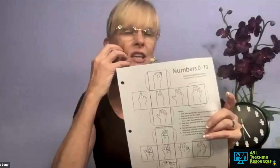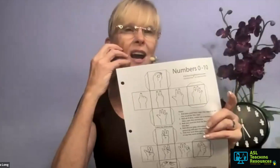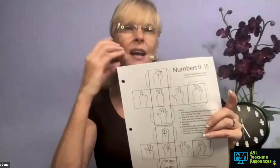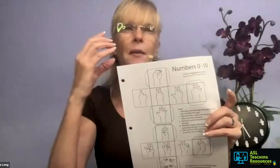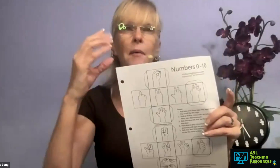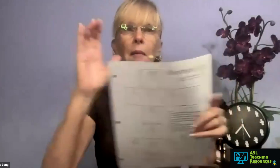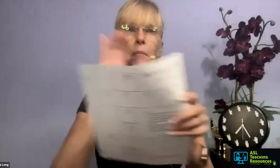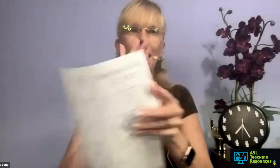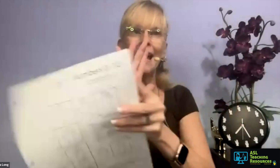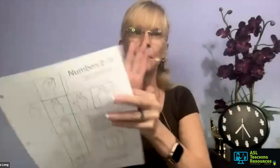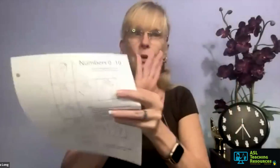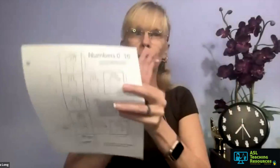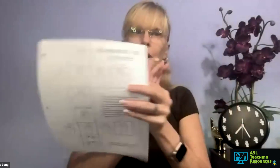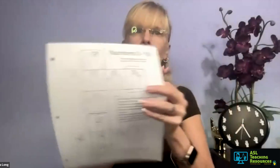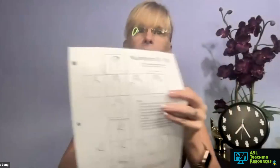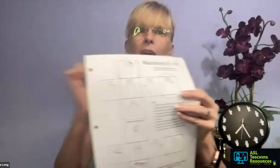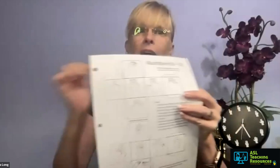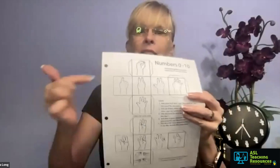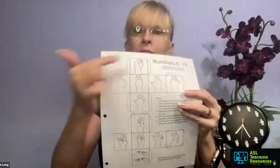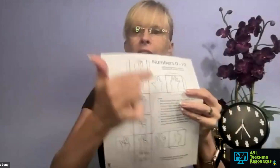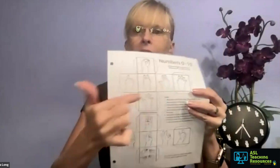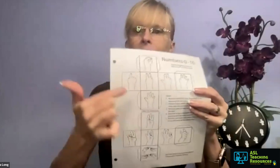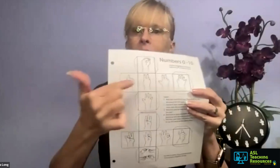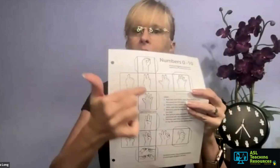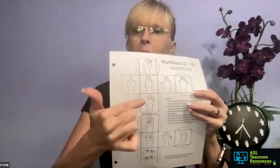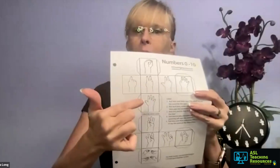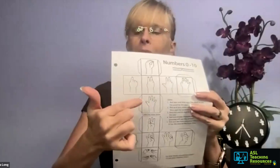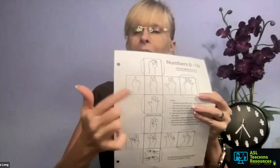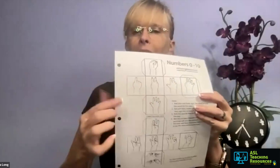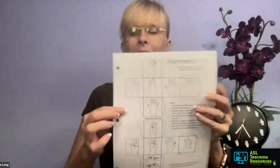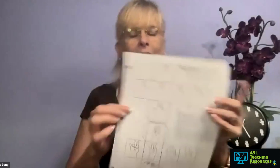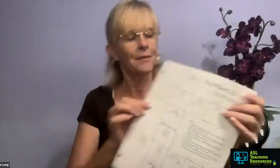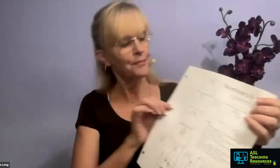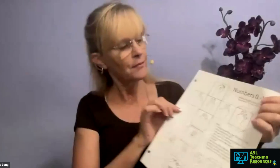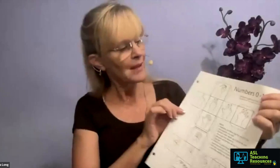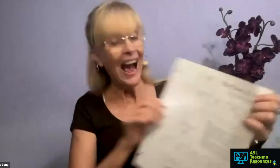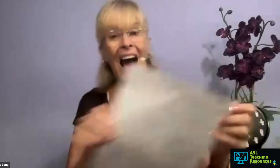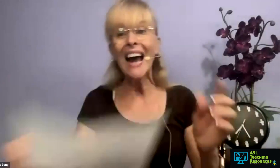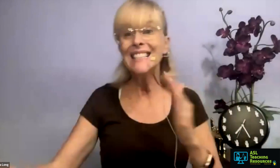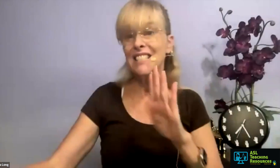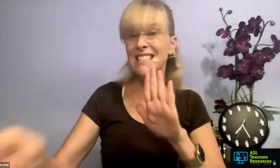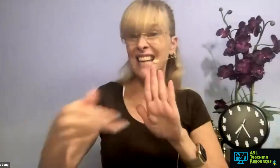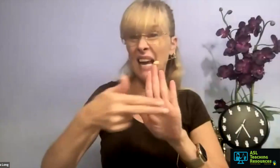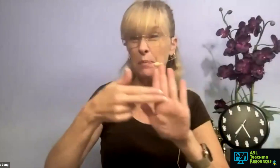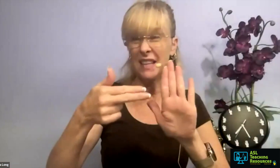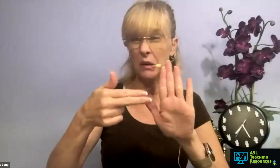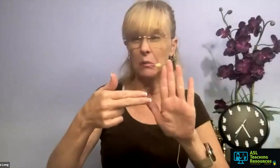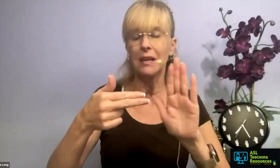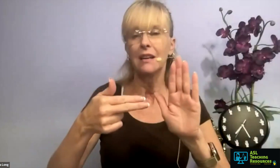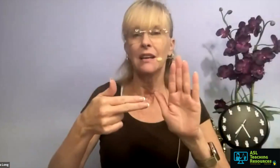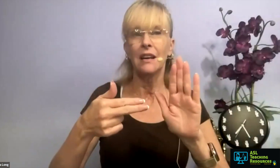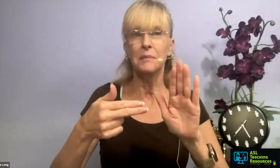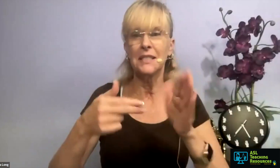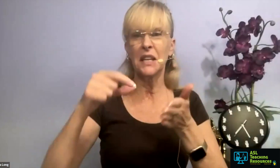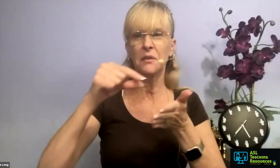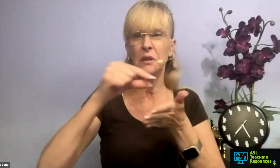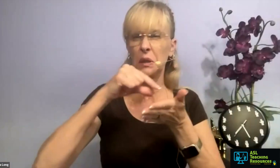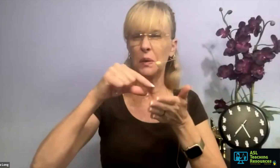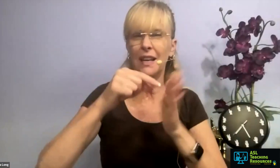cardstock paper, and then I just tape them instead of gluing. I